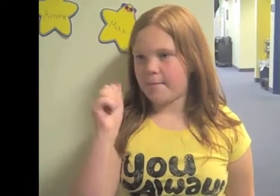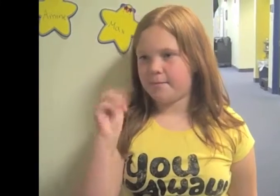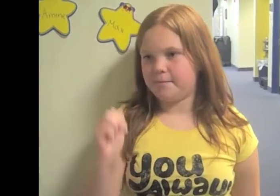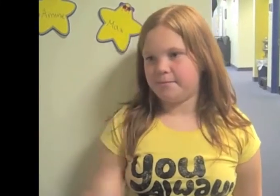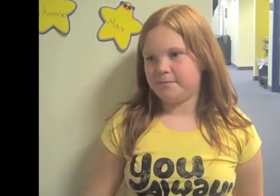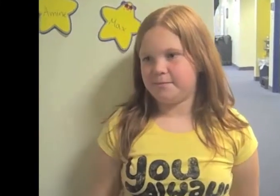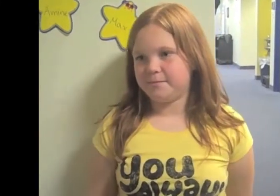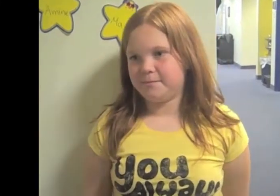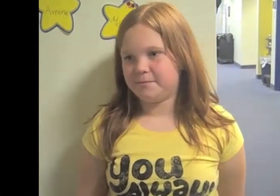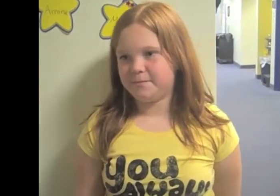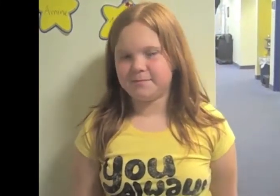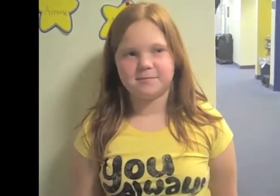ham.